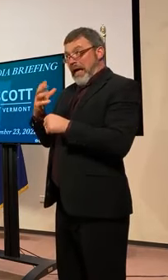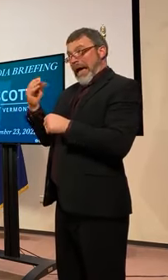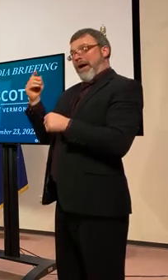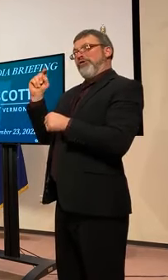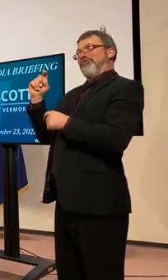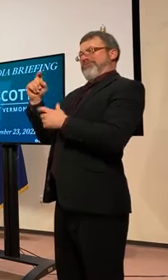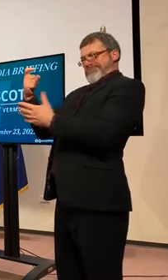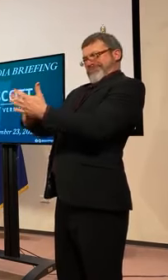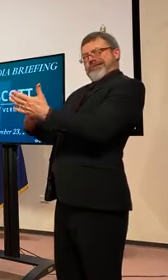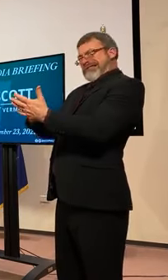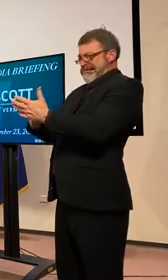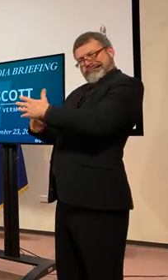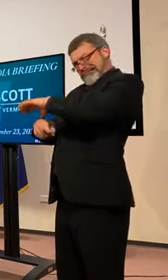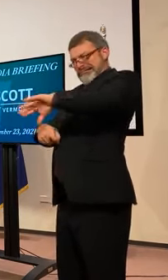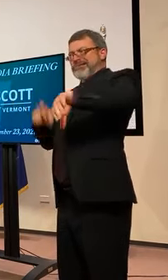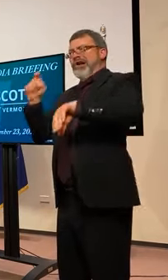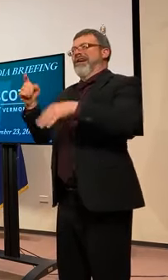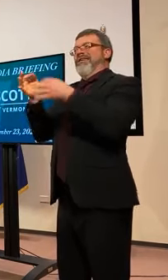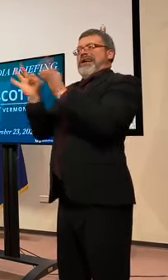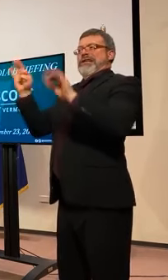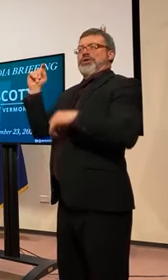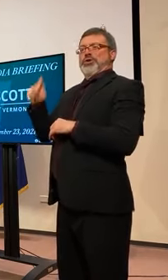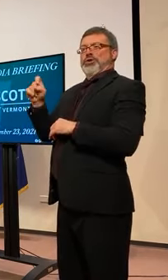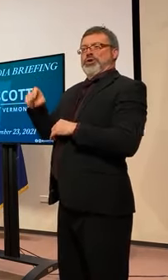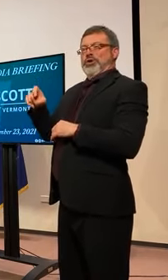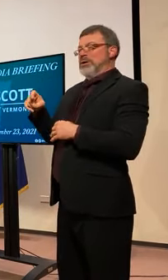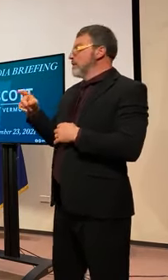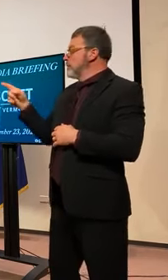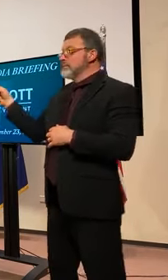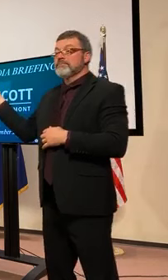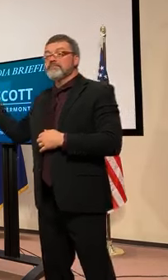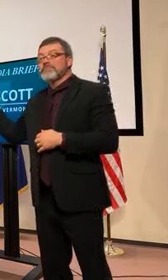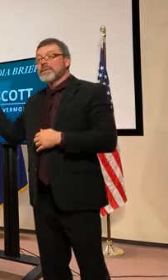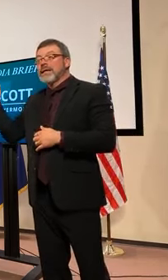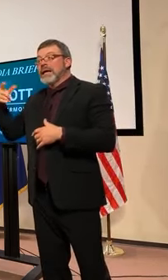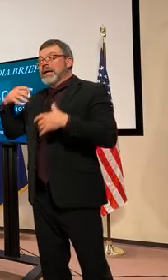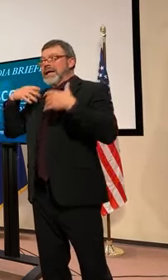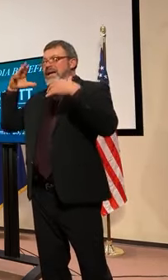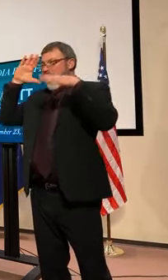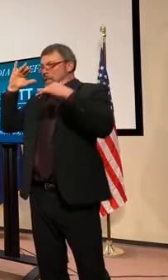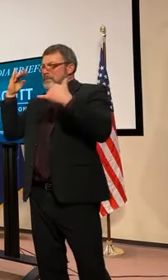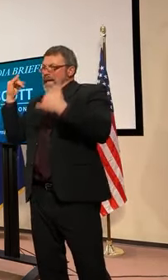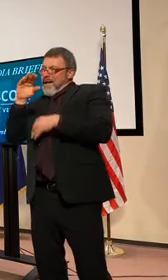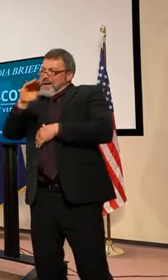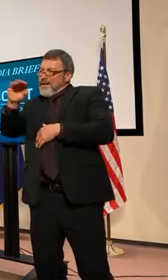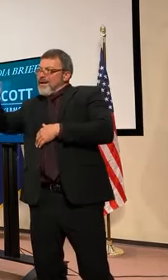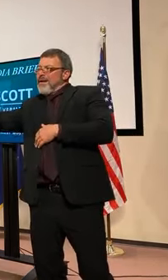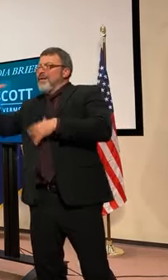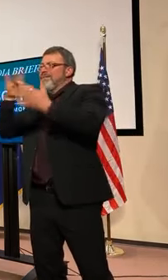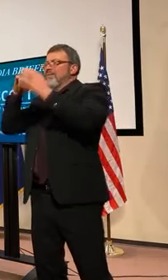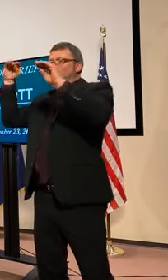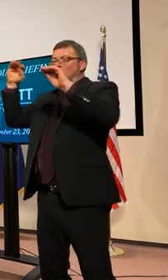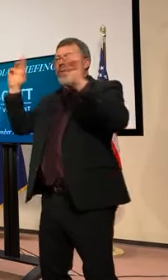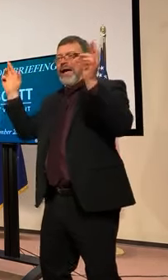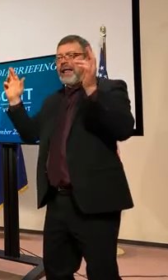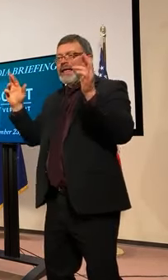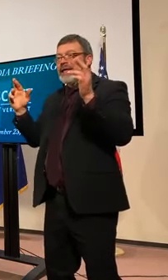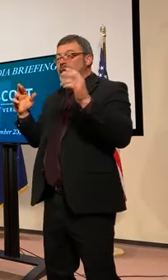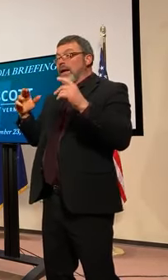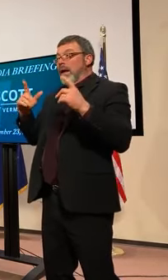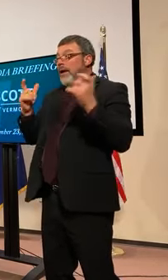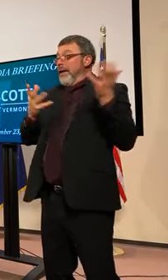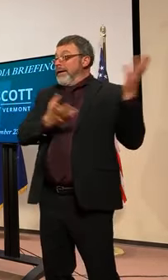we're hoping so, but there are some on the shelves, but again, I think it's in short supply right now in the Northeast for whatever